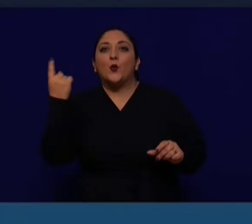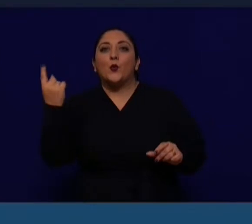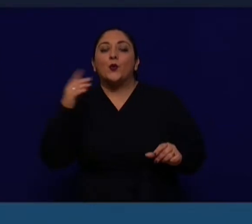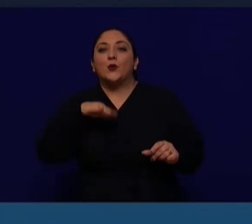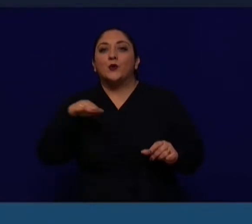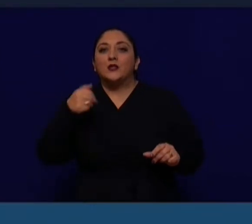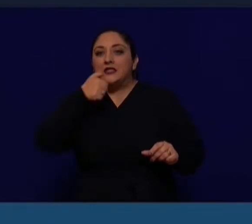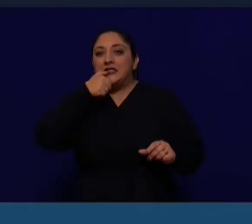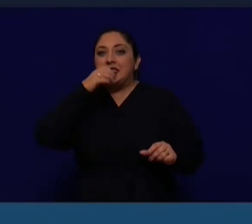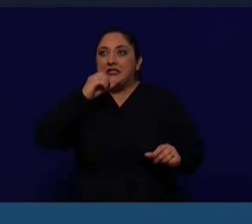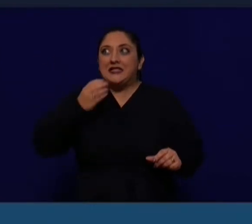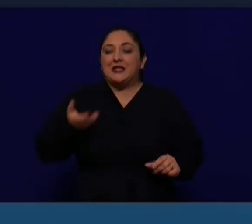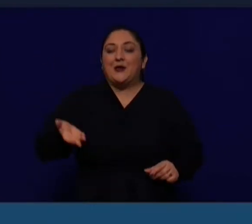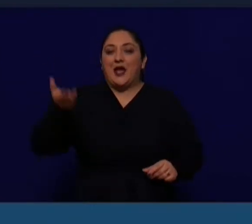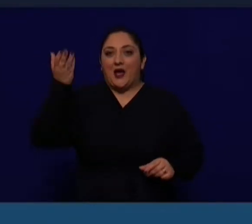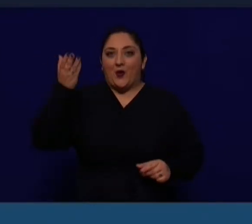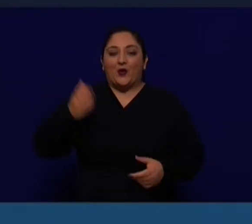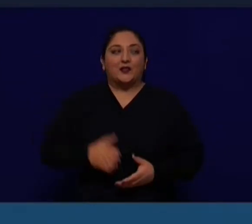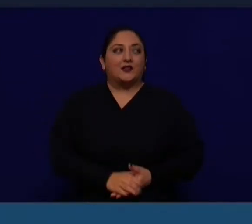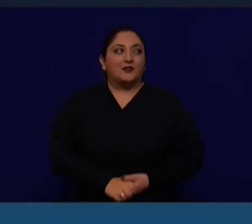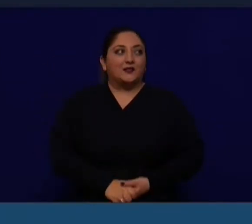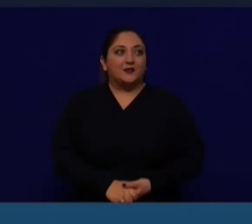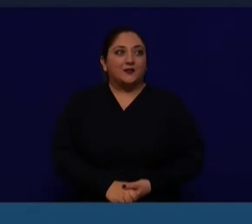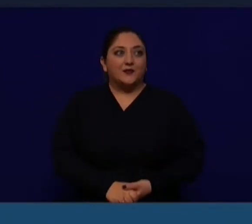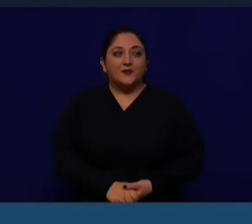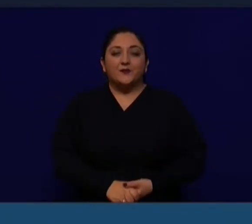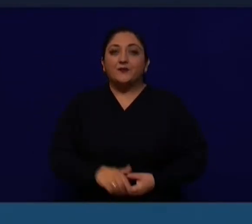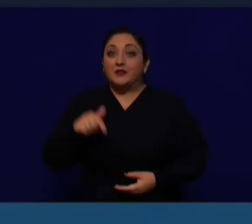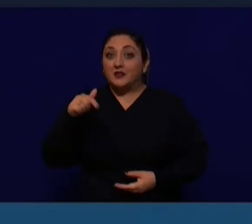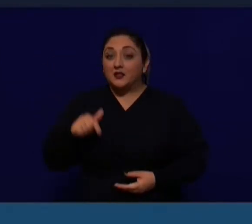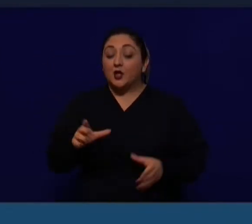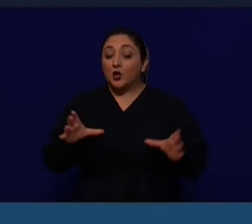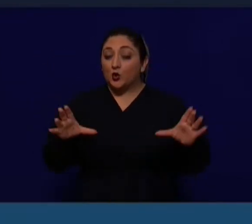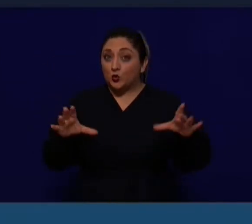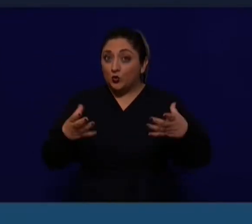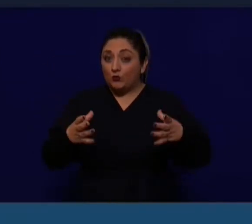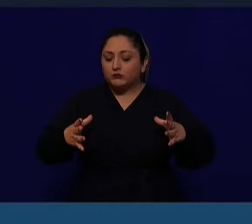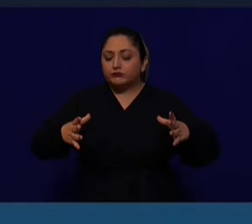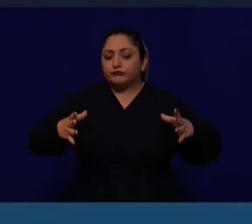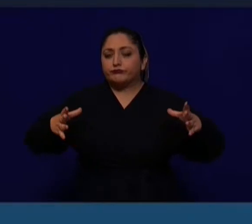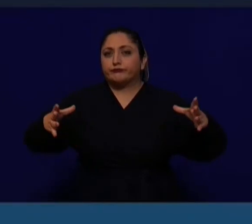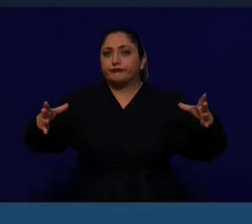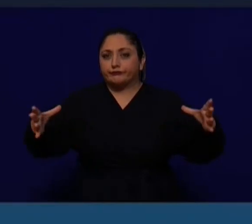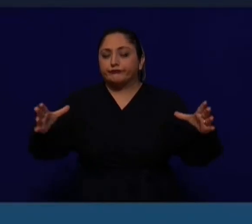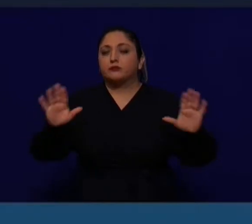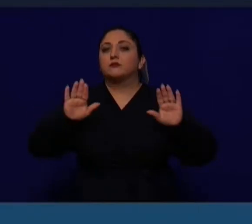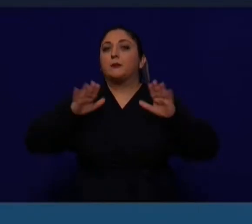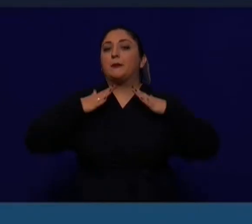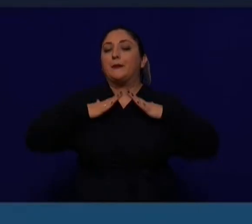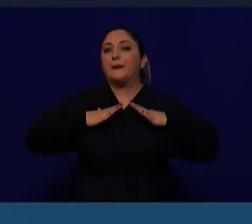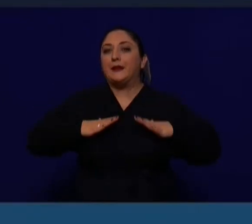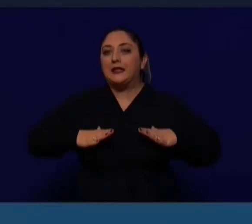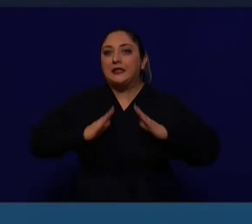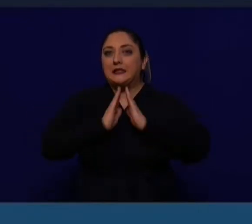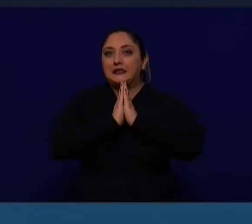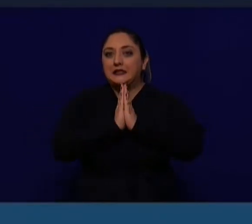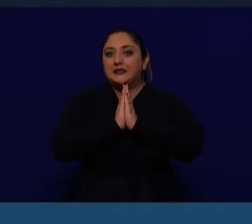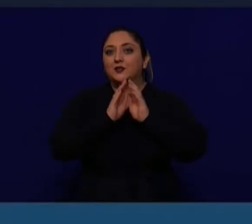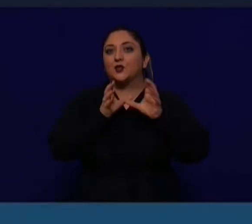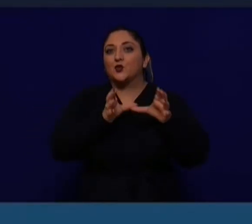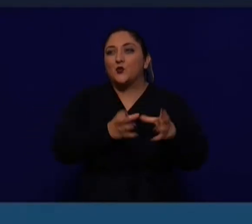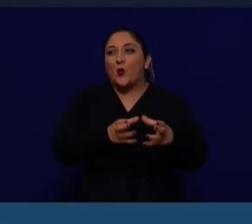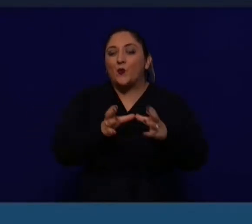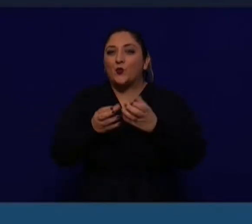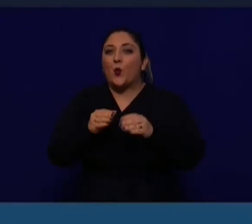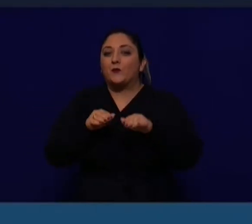60 years of age now. It is a very large group, so we will be sending the invitations in batches. So those